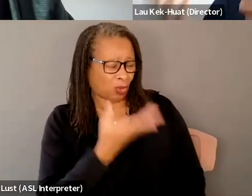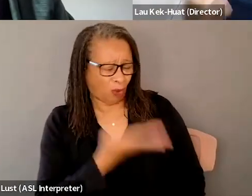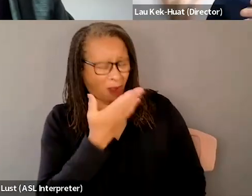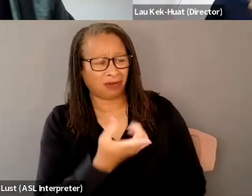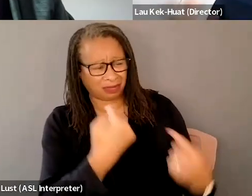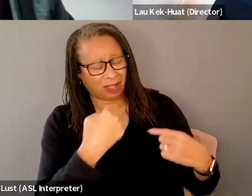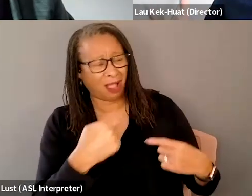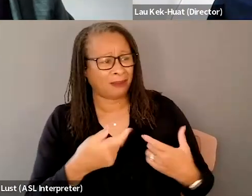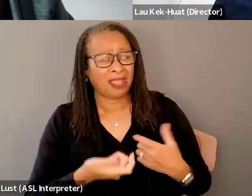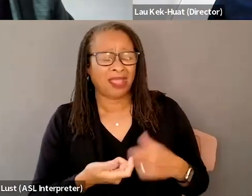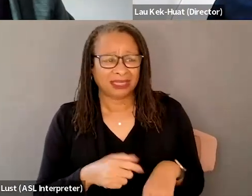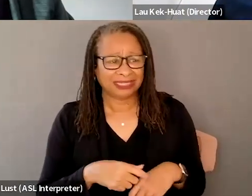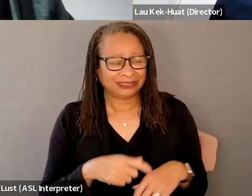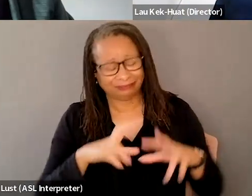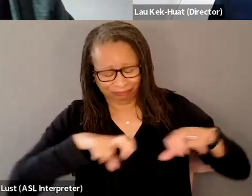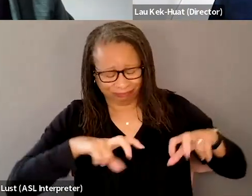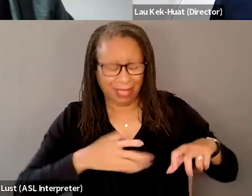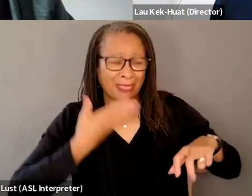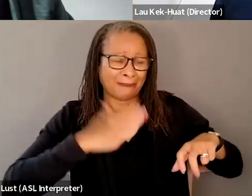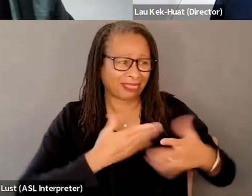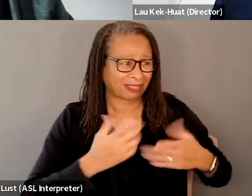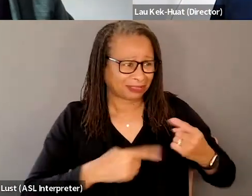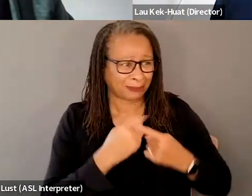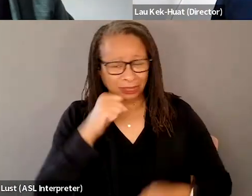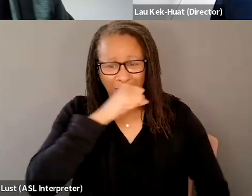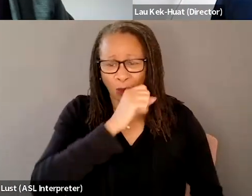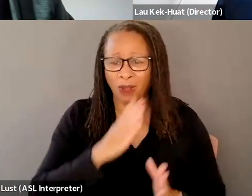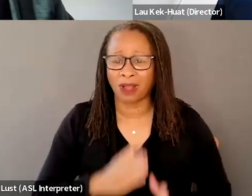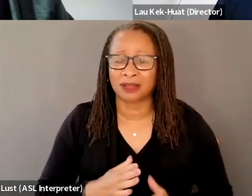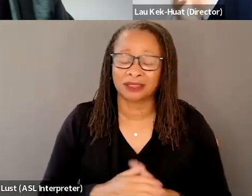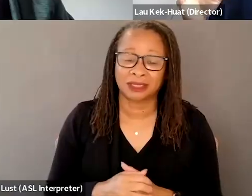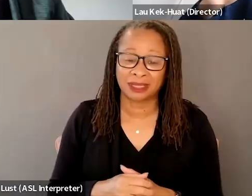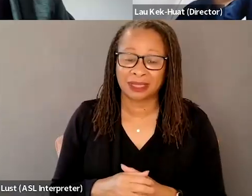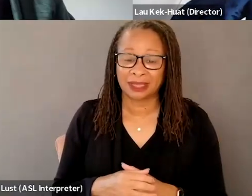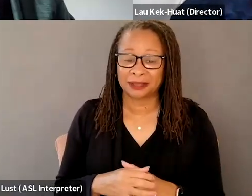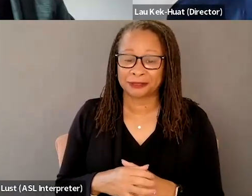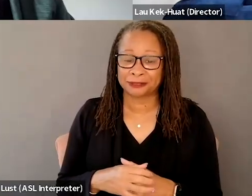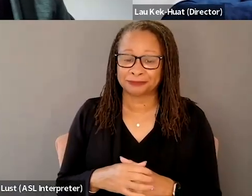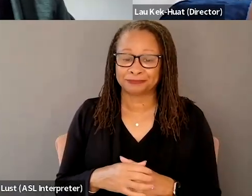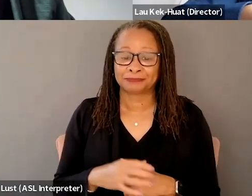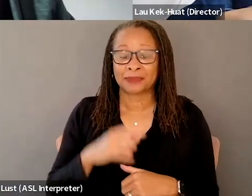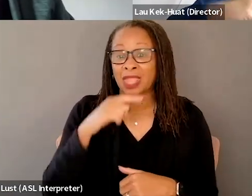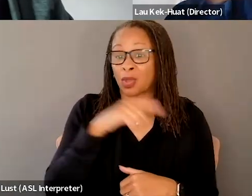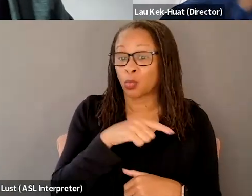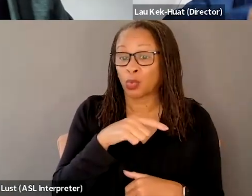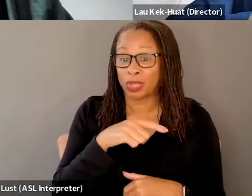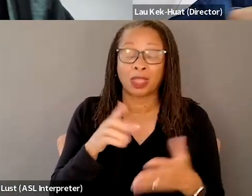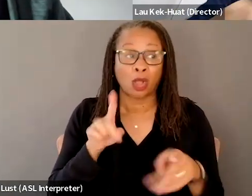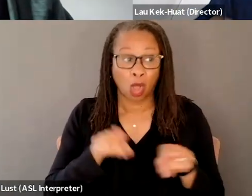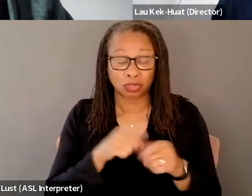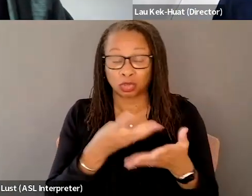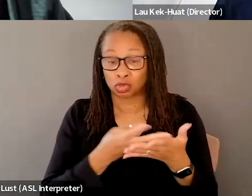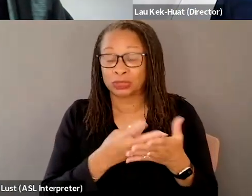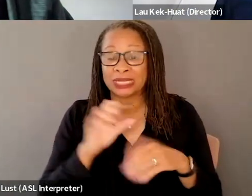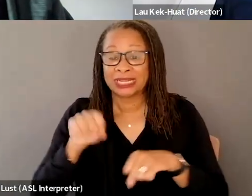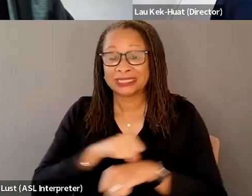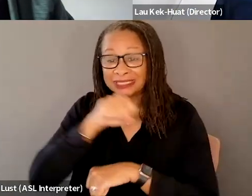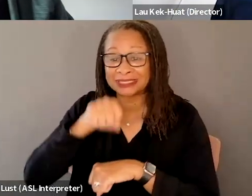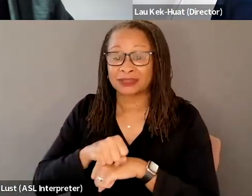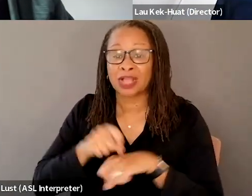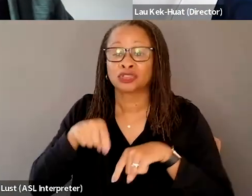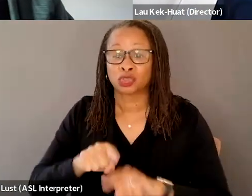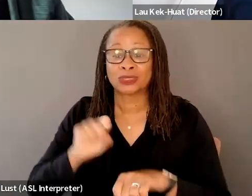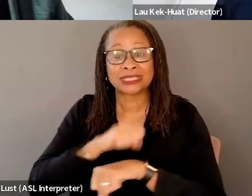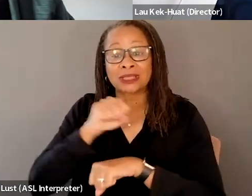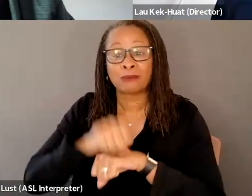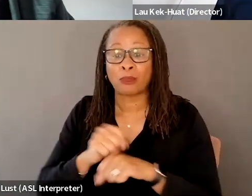and dig up the dark history. And this film also screened in Singapore during the Singapore Film Festival. And